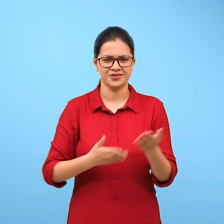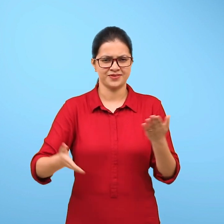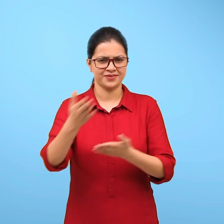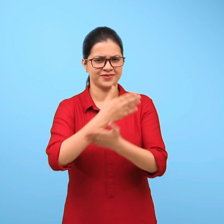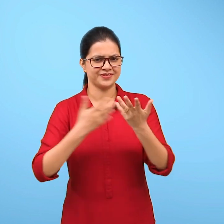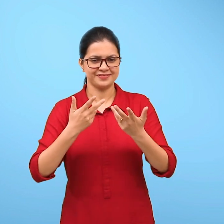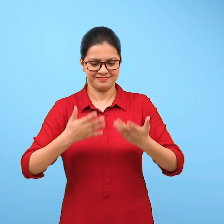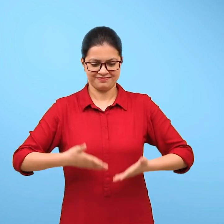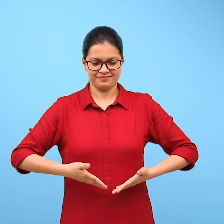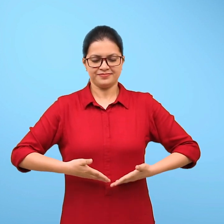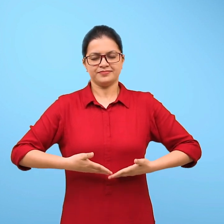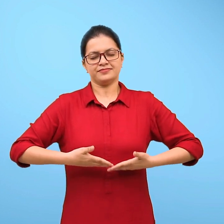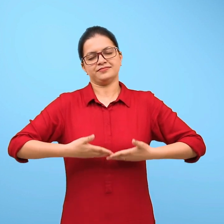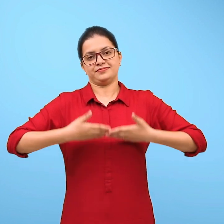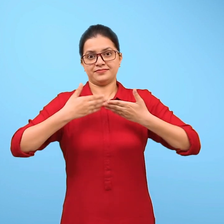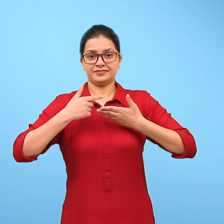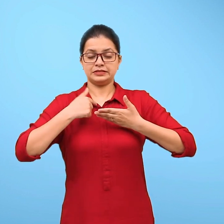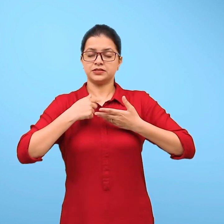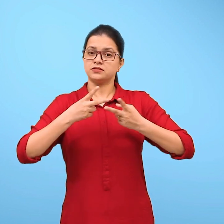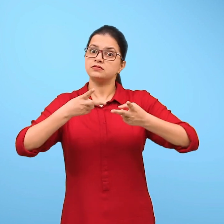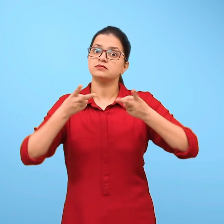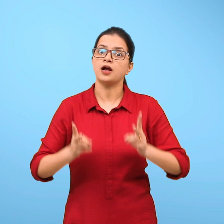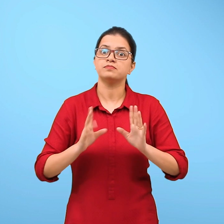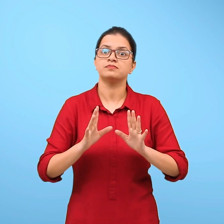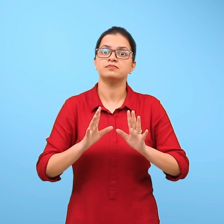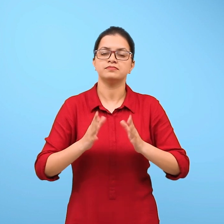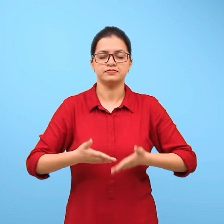Take a deep breath and hold it for a little while.